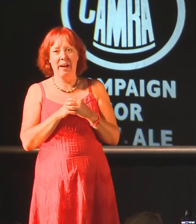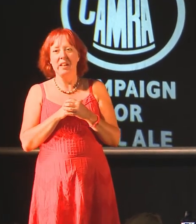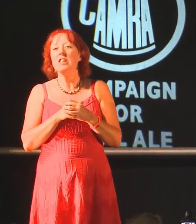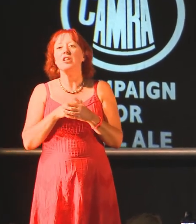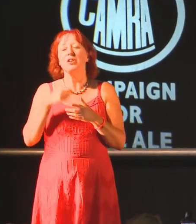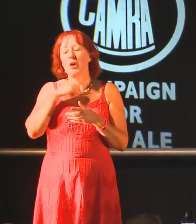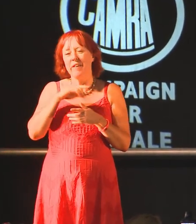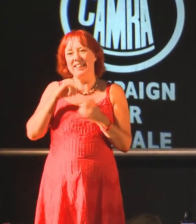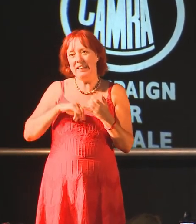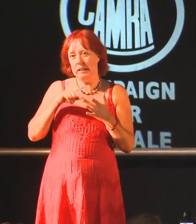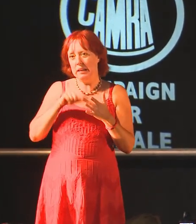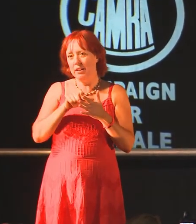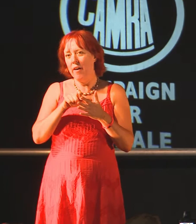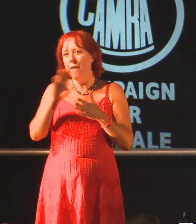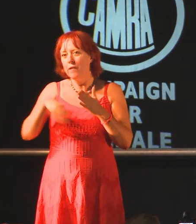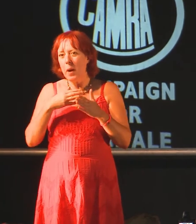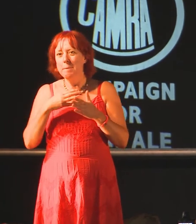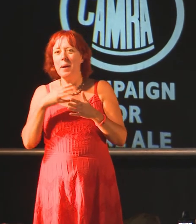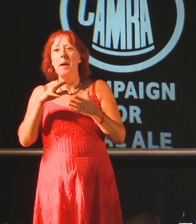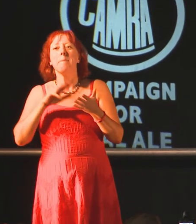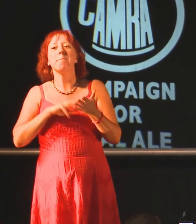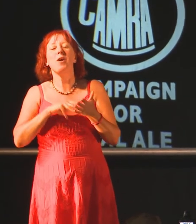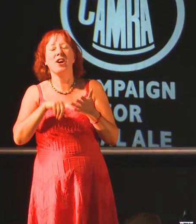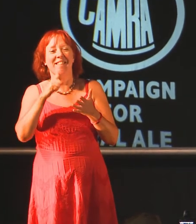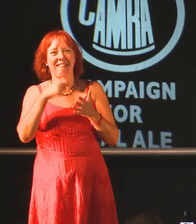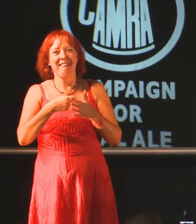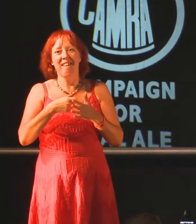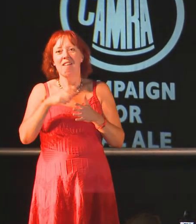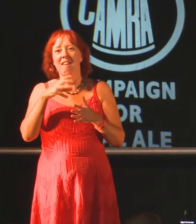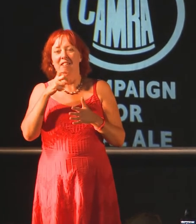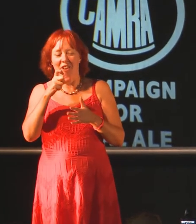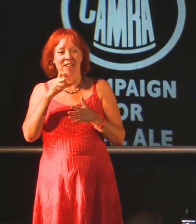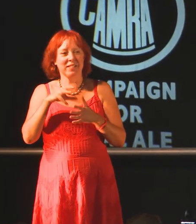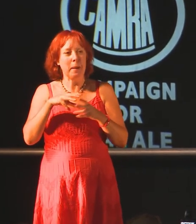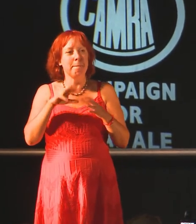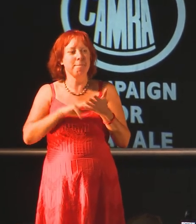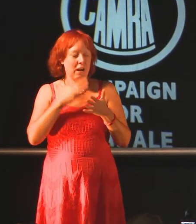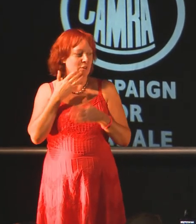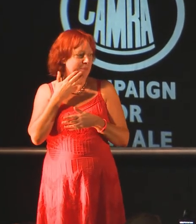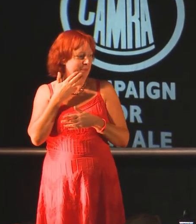Son of Sid from the Muck Cart Mild.